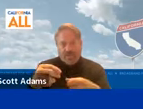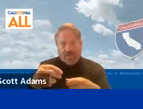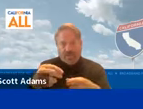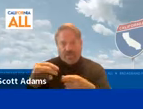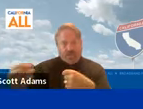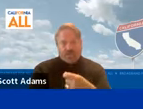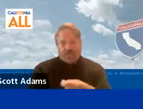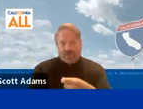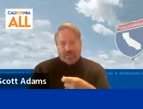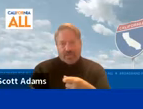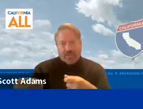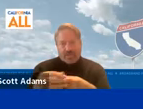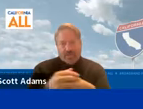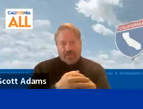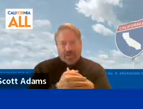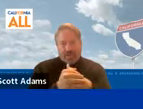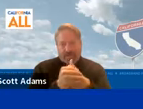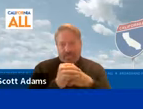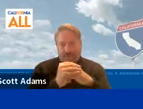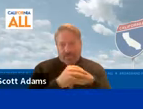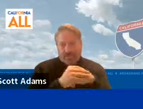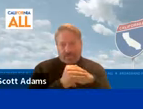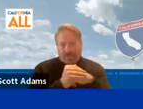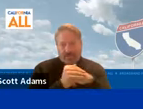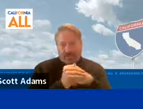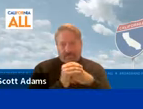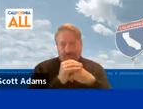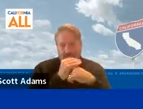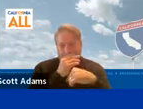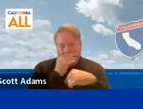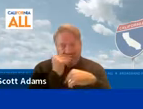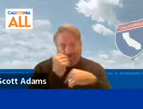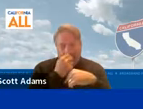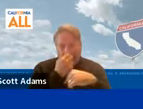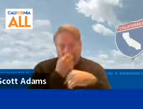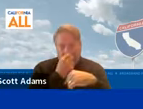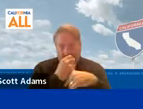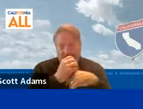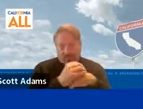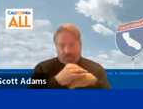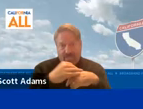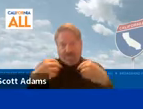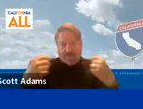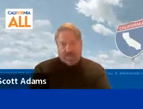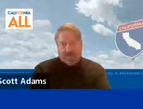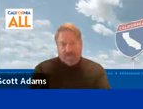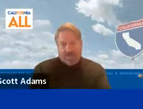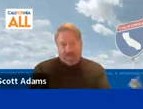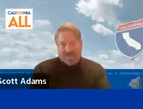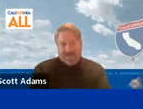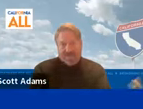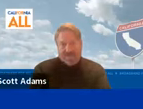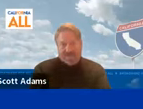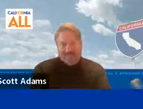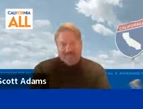program, critical in getting those iPads and devices out. So, just really inspired